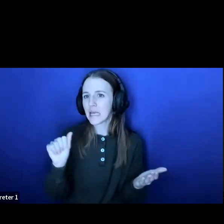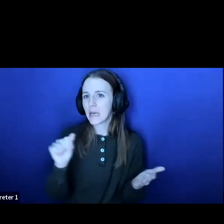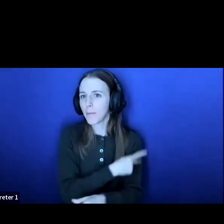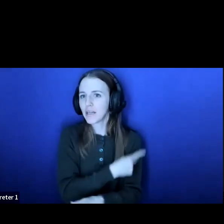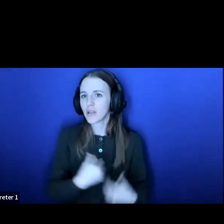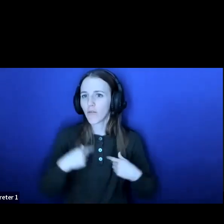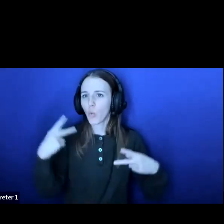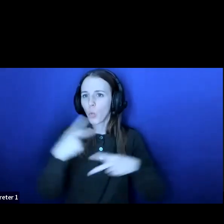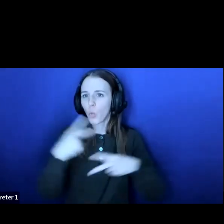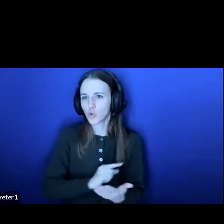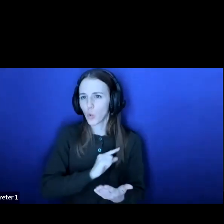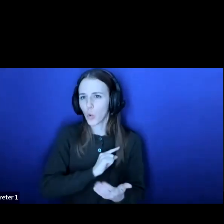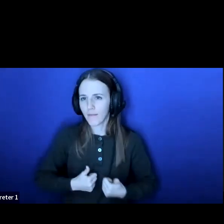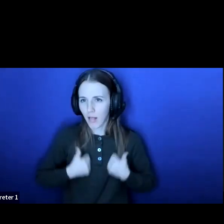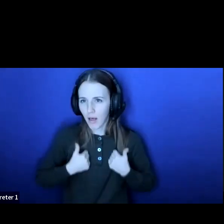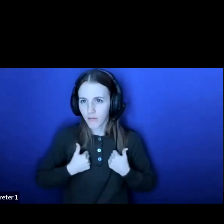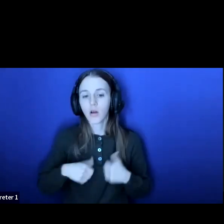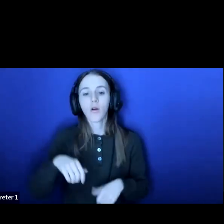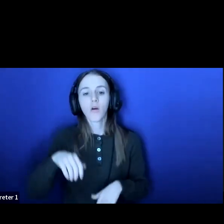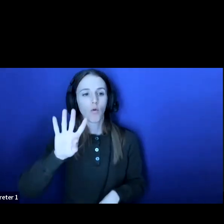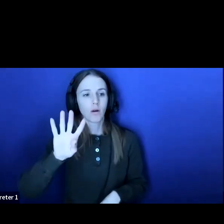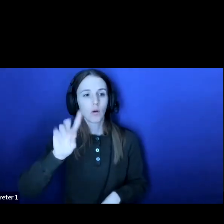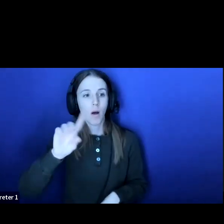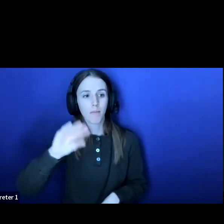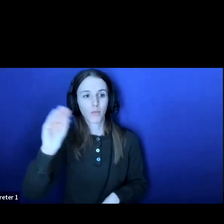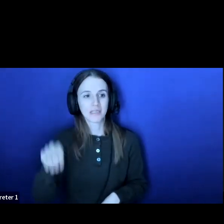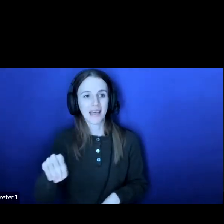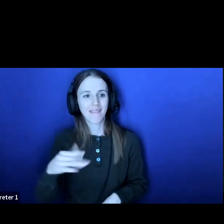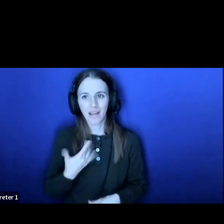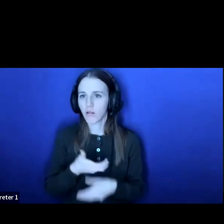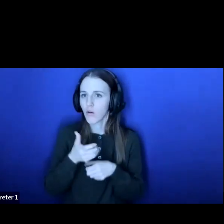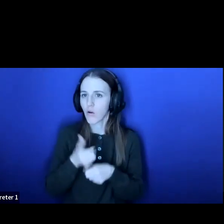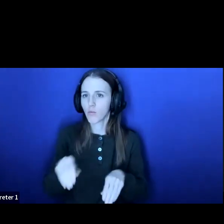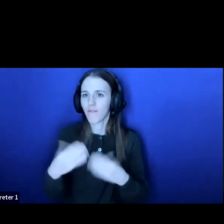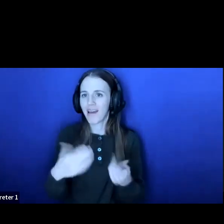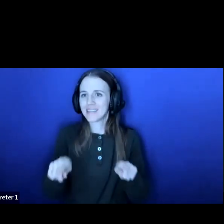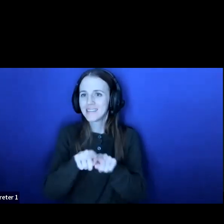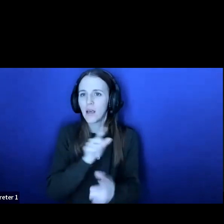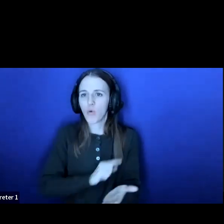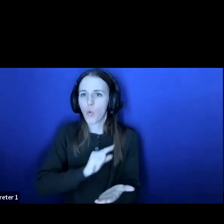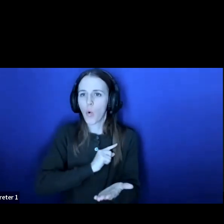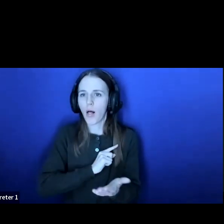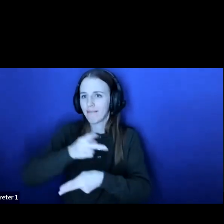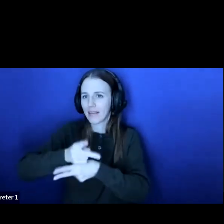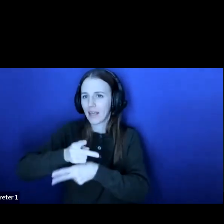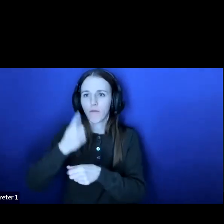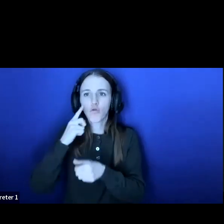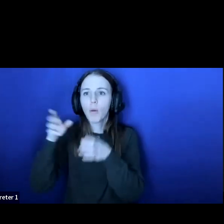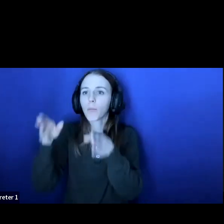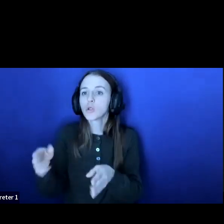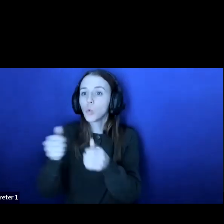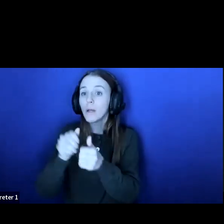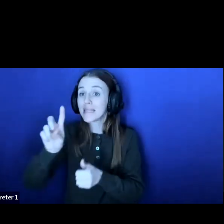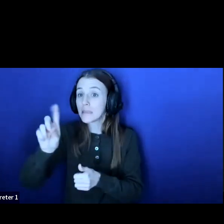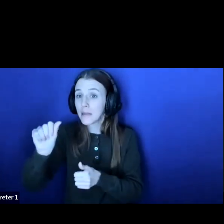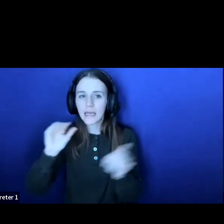Only 41% were confident to provide same quality of care to patients with disabilities in comparison to those without